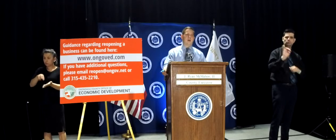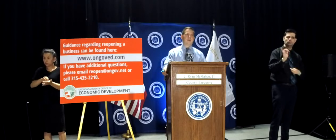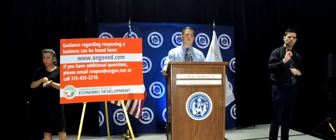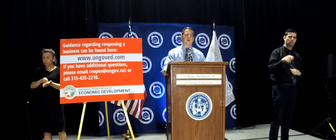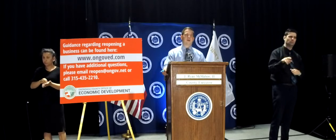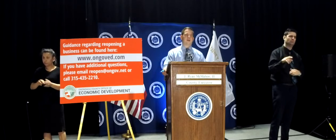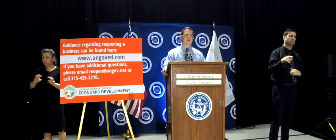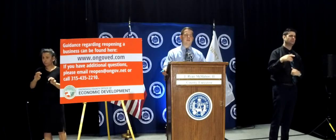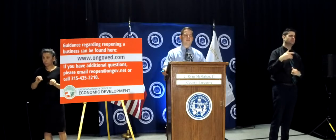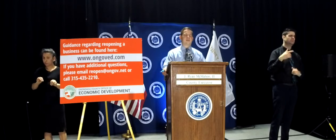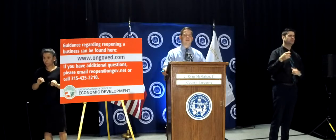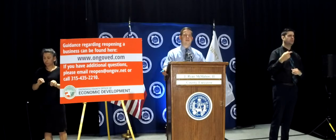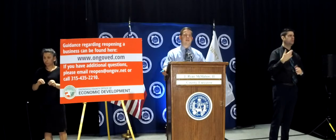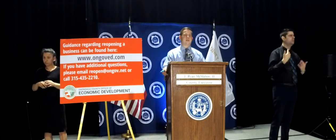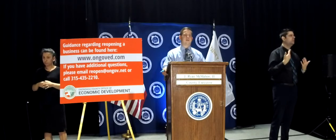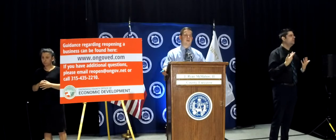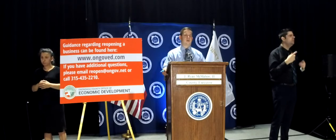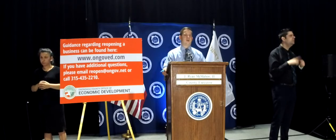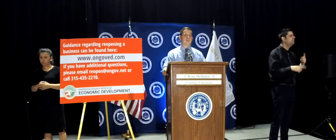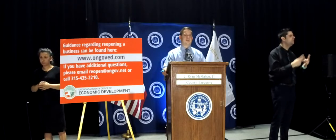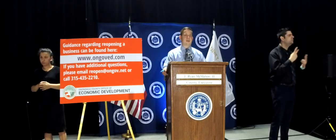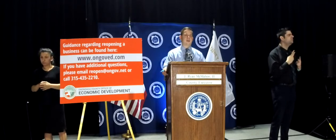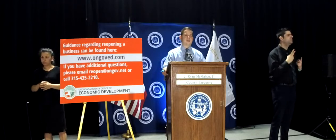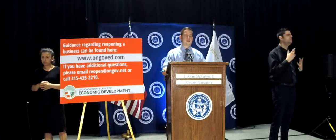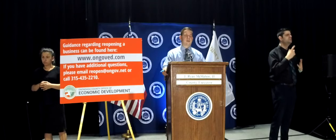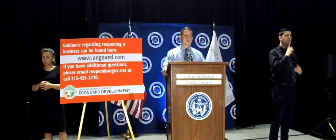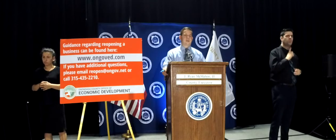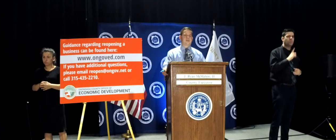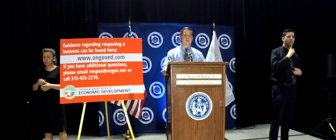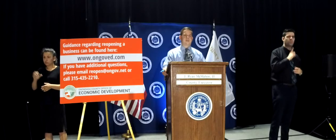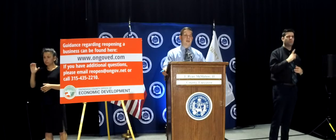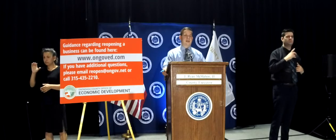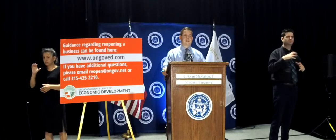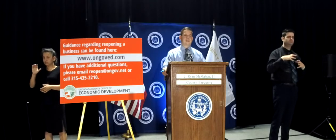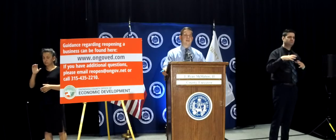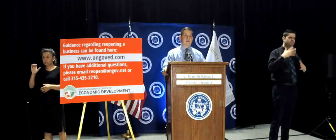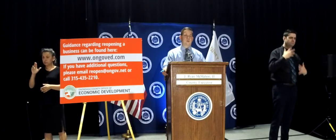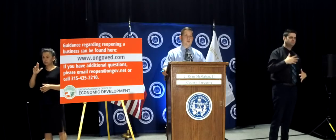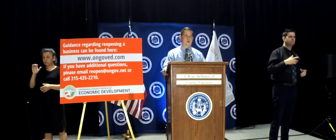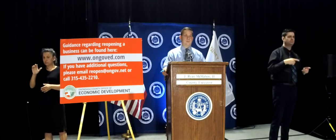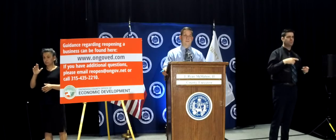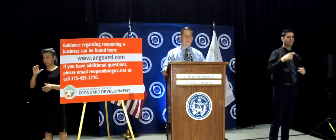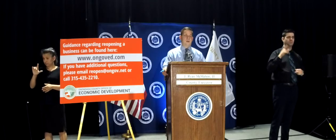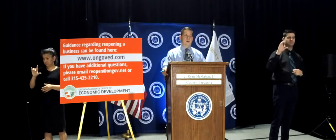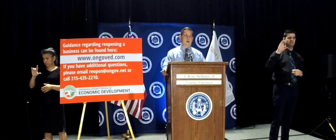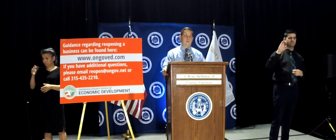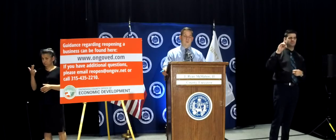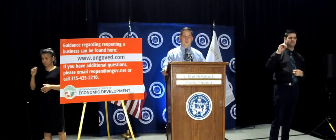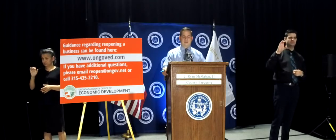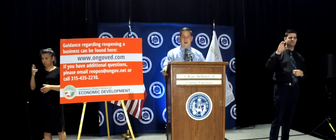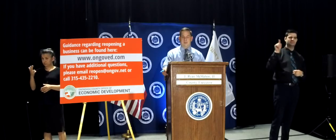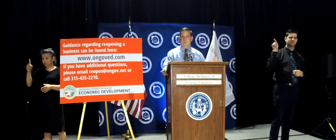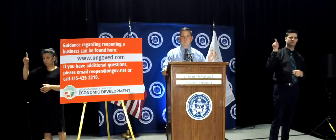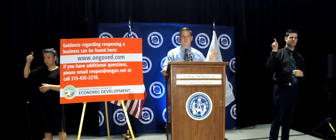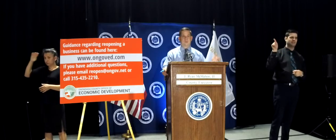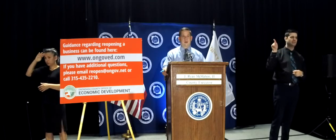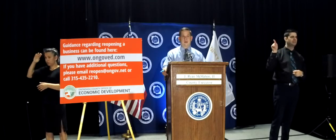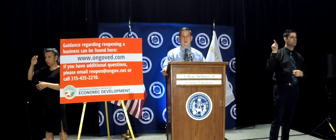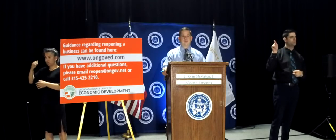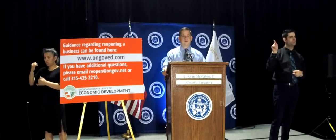encouraging balance, but even the CDC, the federal government, saying is this is the last thing that can loosen up. Look what's